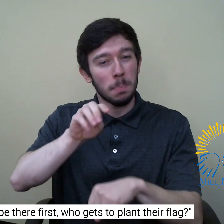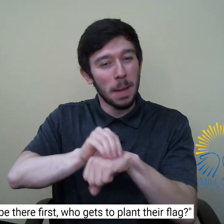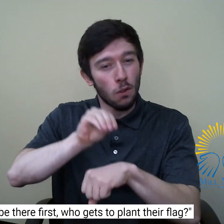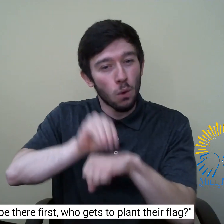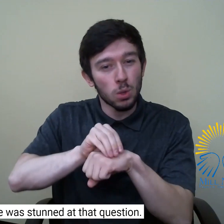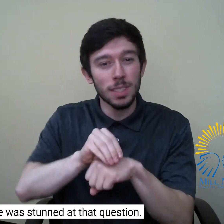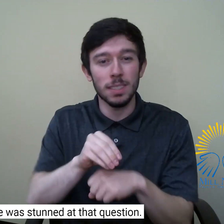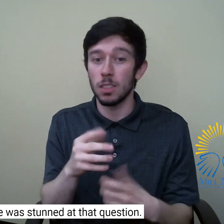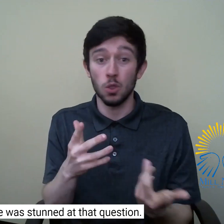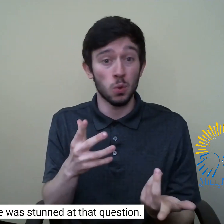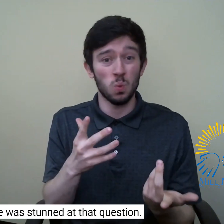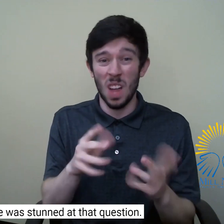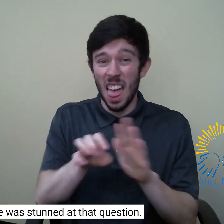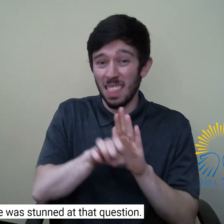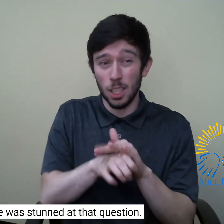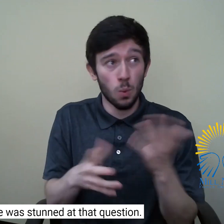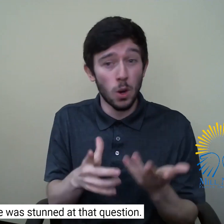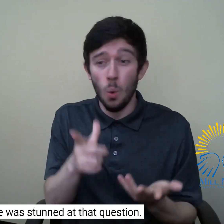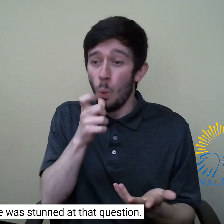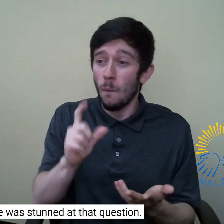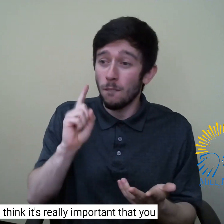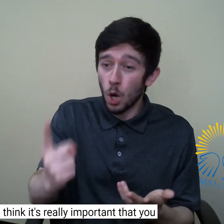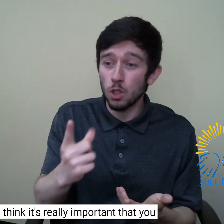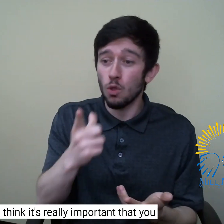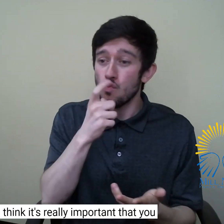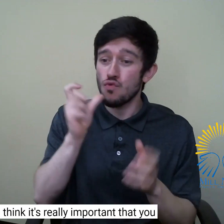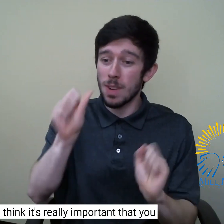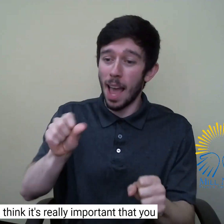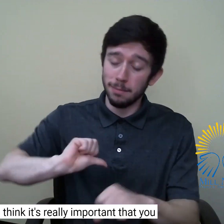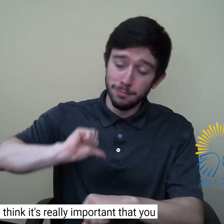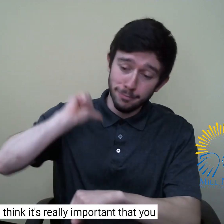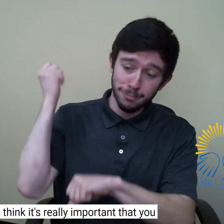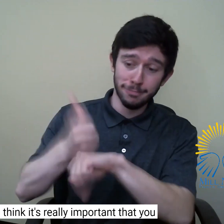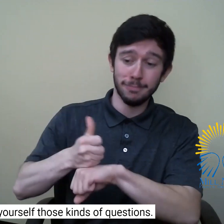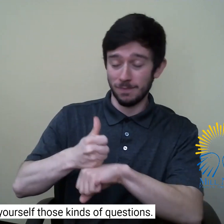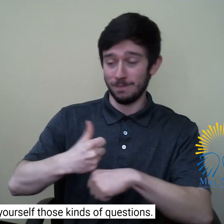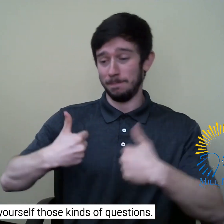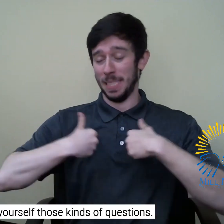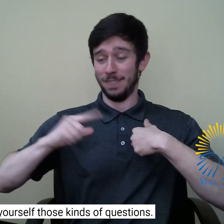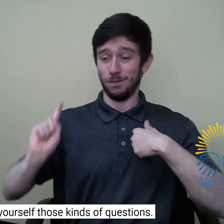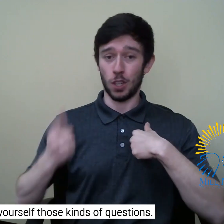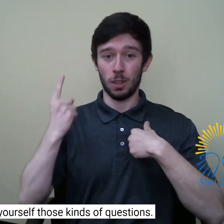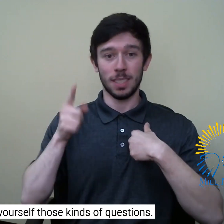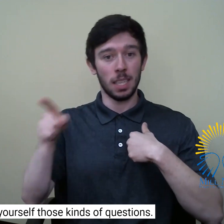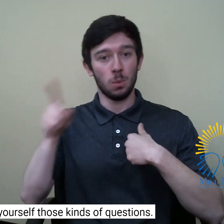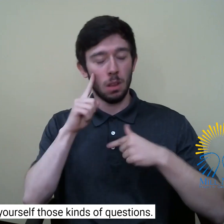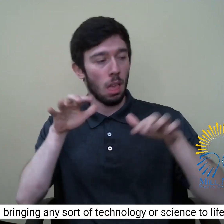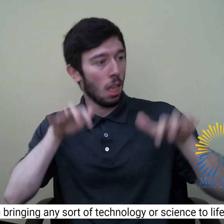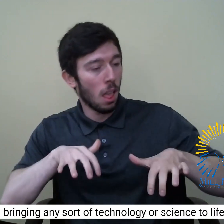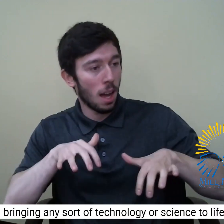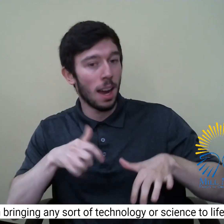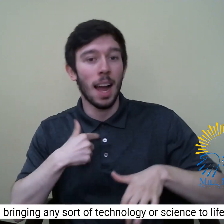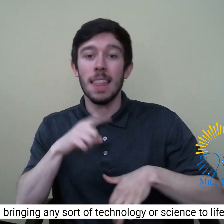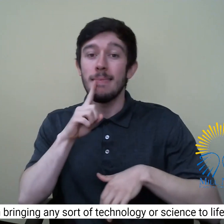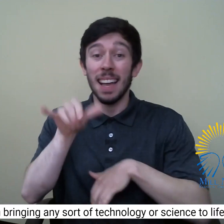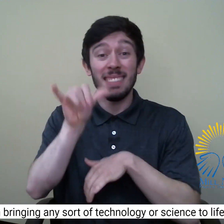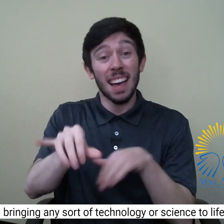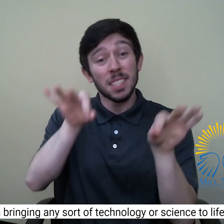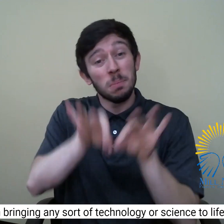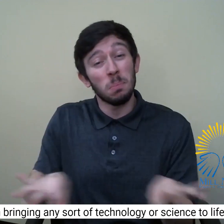flag? He was stunned by that question. And I think it's really important that you ask yourselves those kind of questions if you're interested in bringing